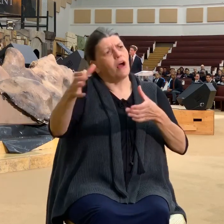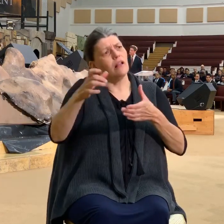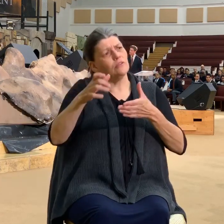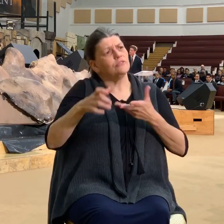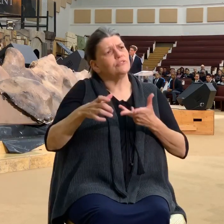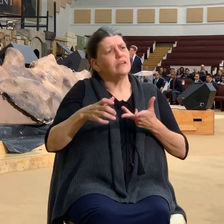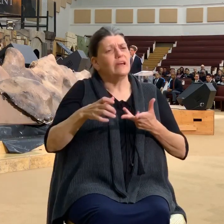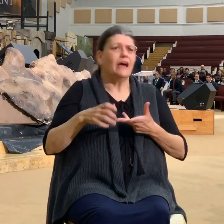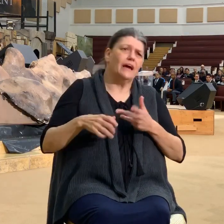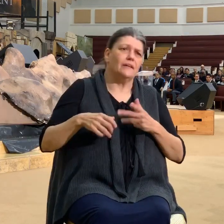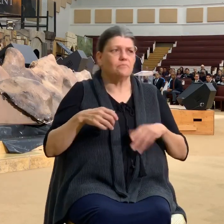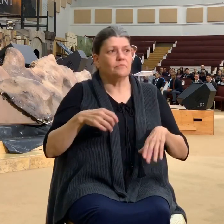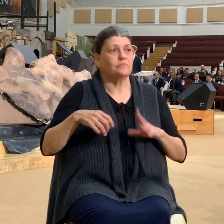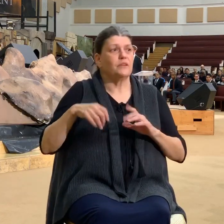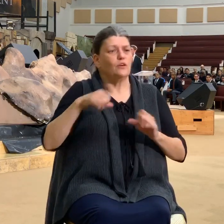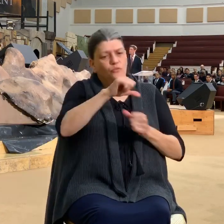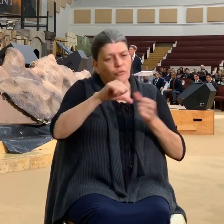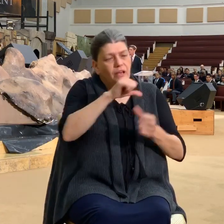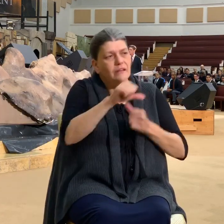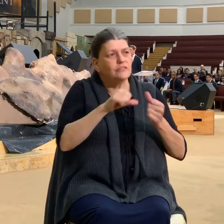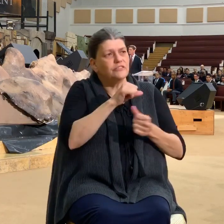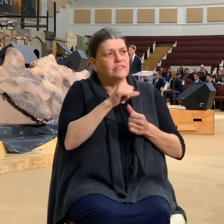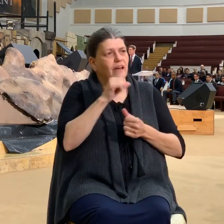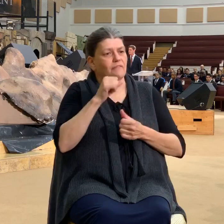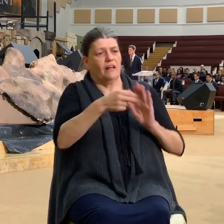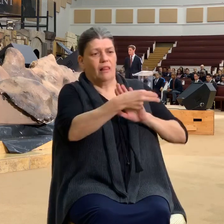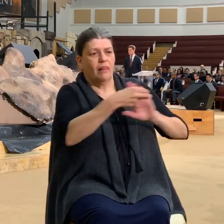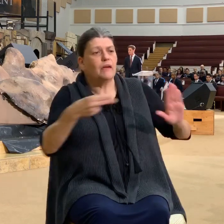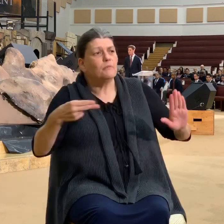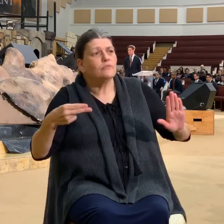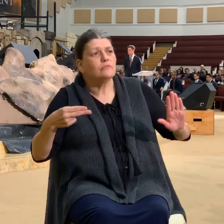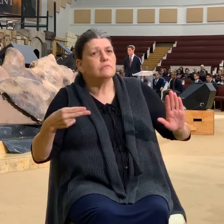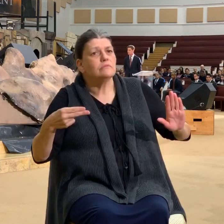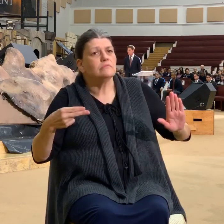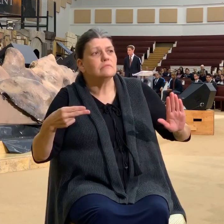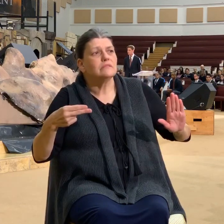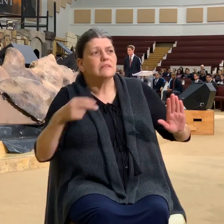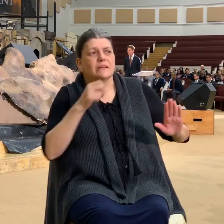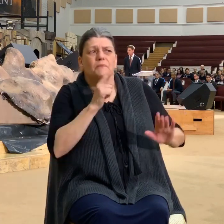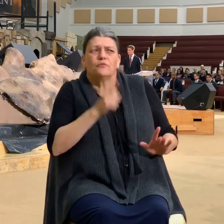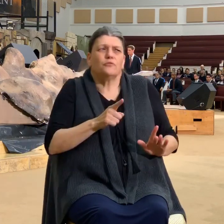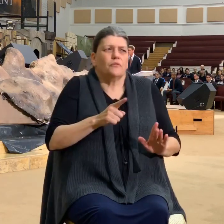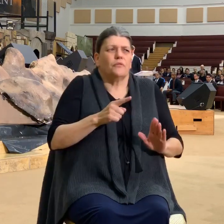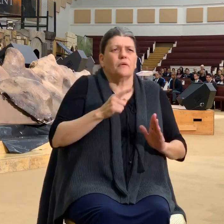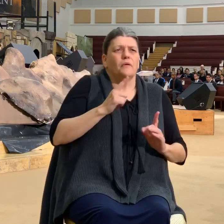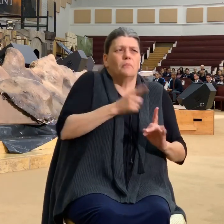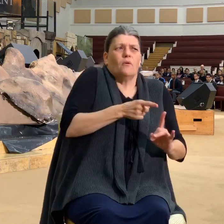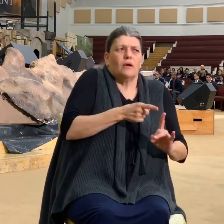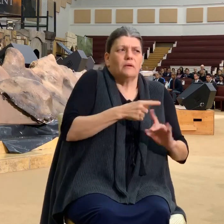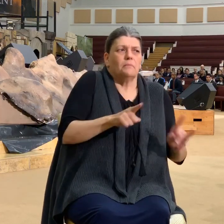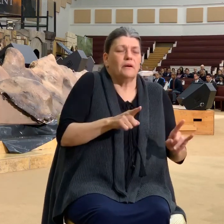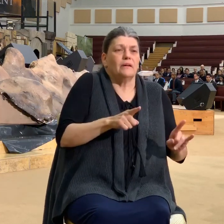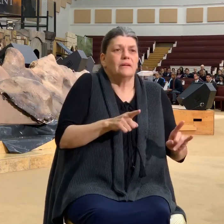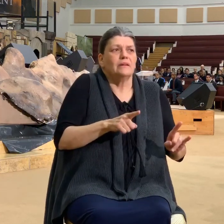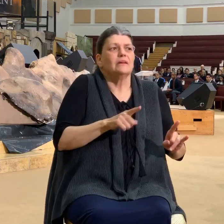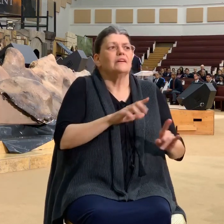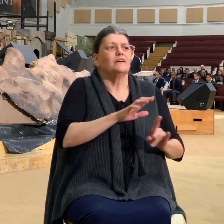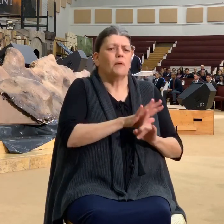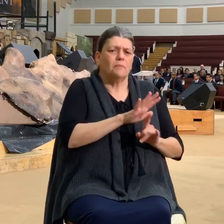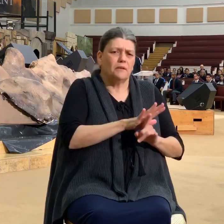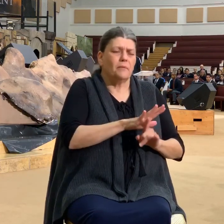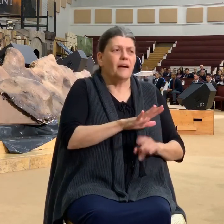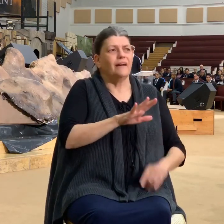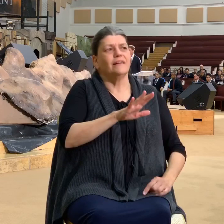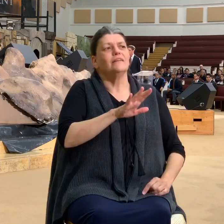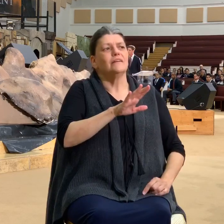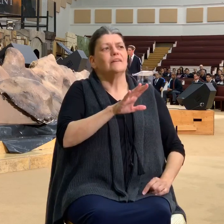and sociologists of Christian perspective have labeled. It was, I'm not sure who coined it. It was made popular by a guy named Peter Wagner.